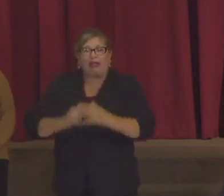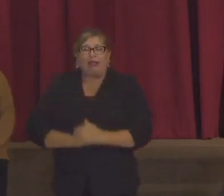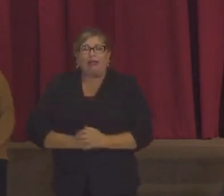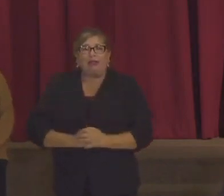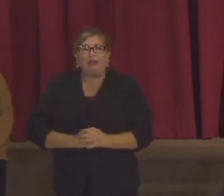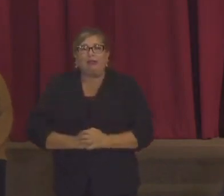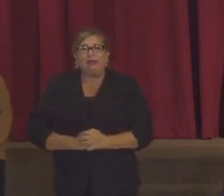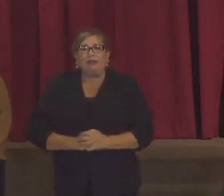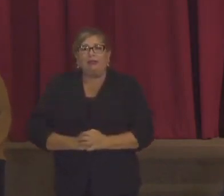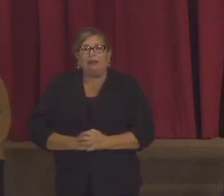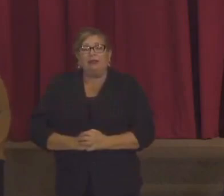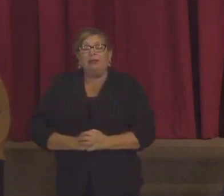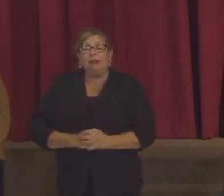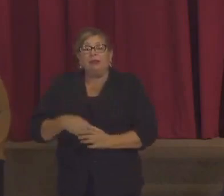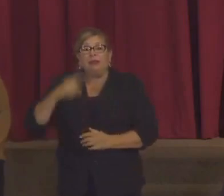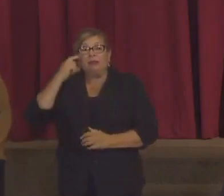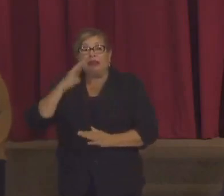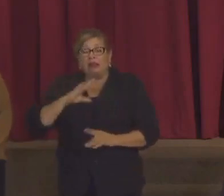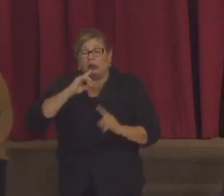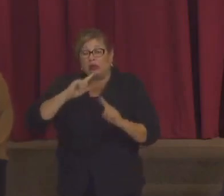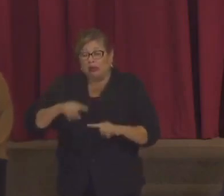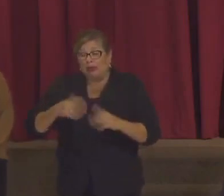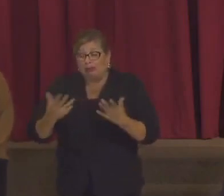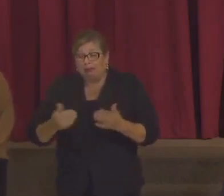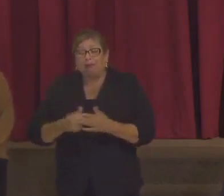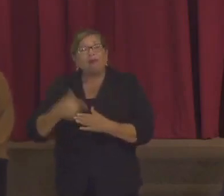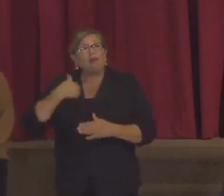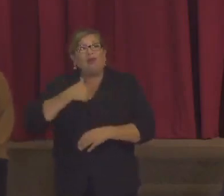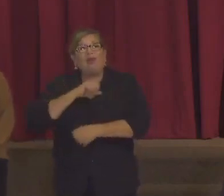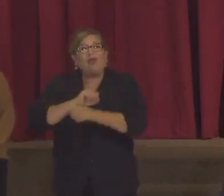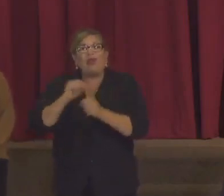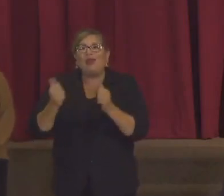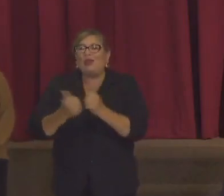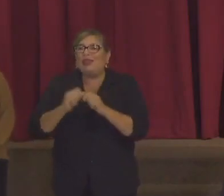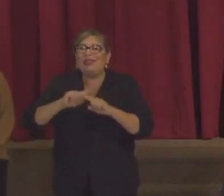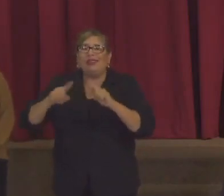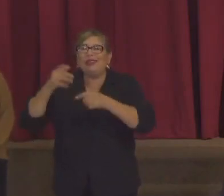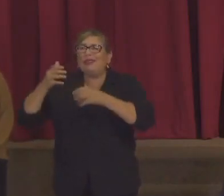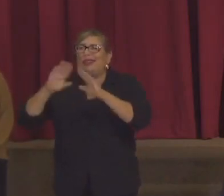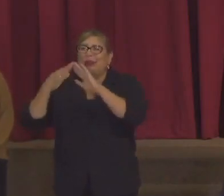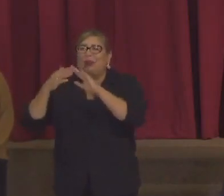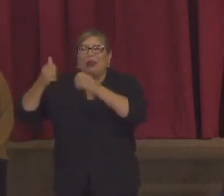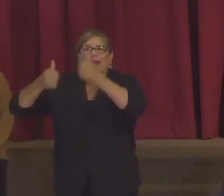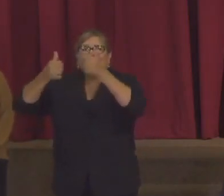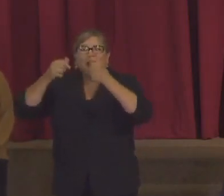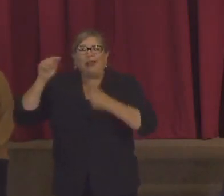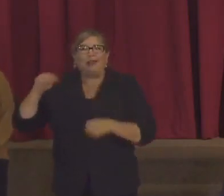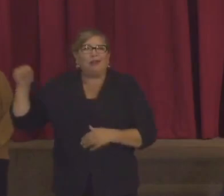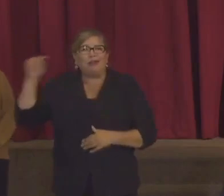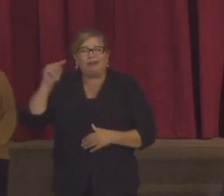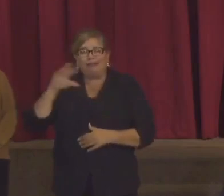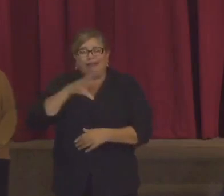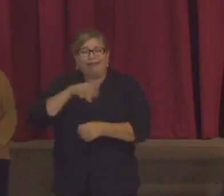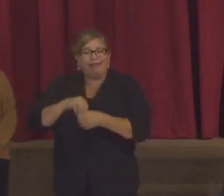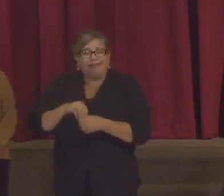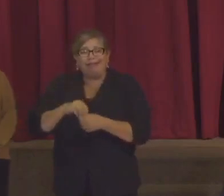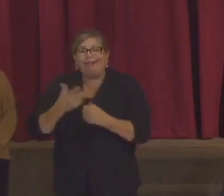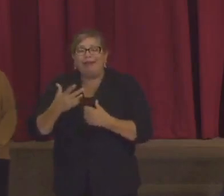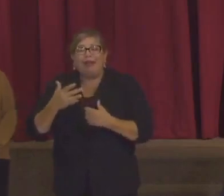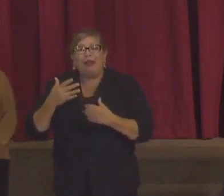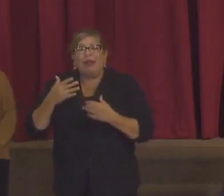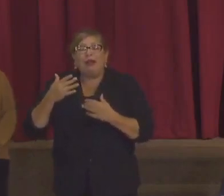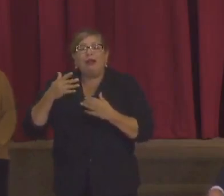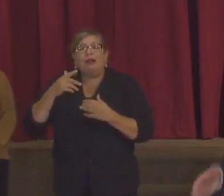and small, sheriffs, and obviously working with leaders of the community, not just those in law enforcement,